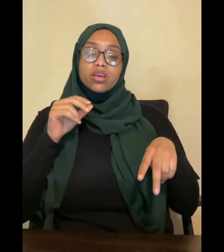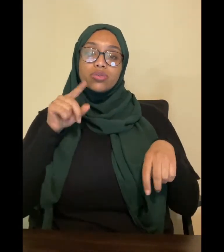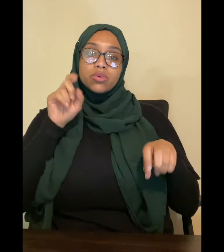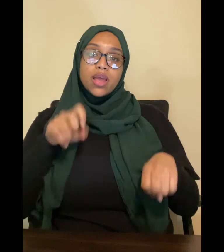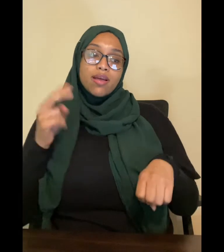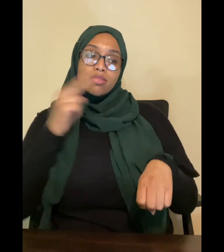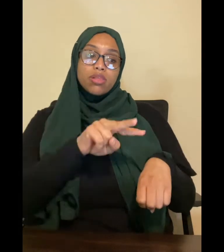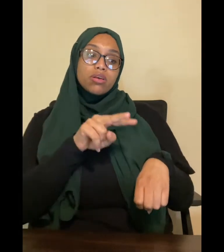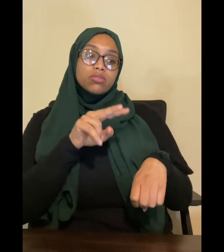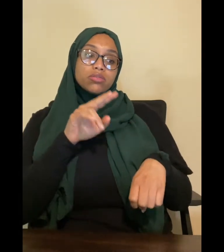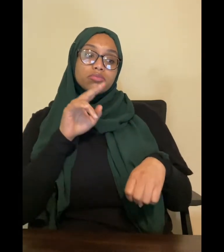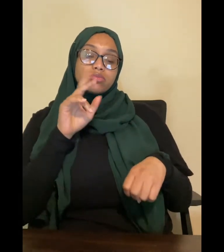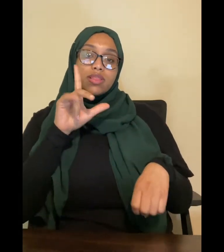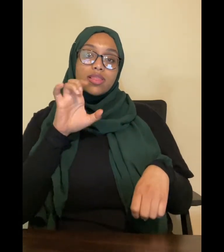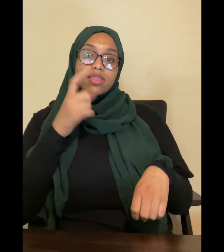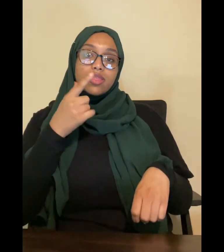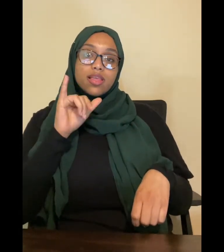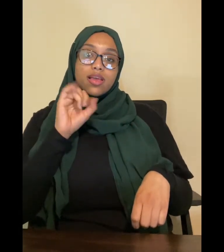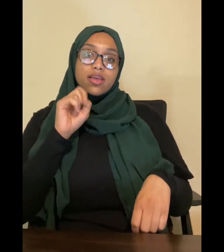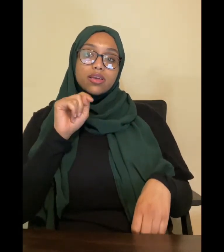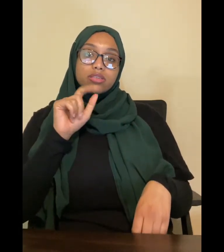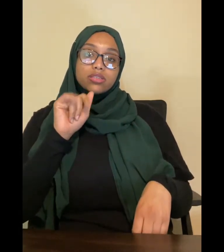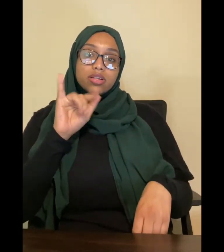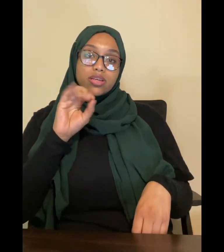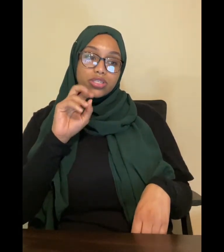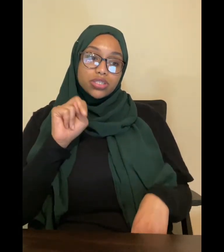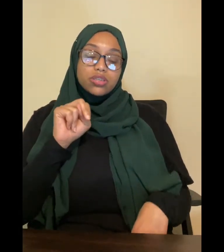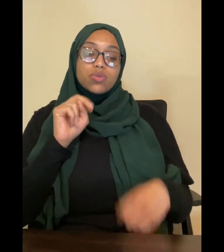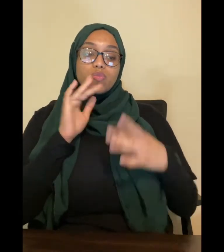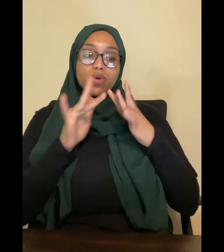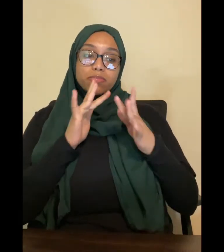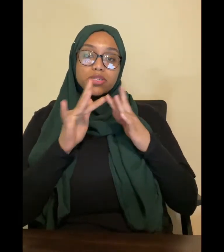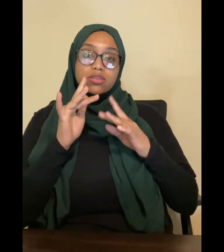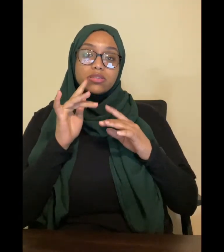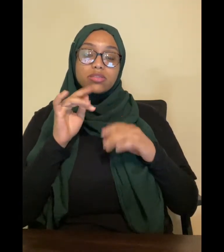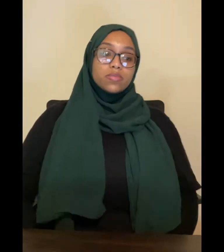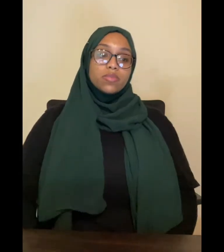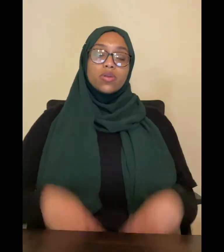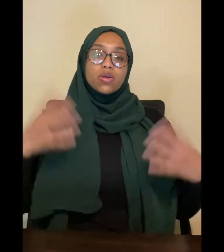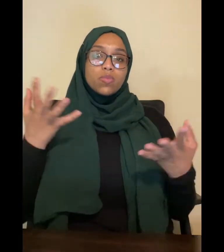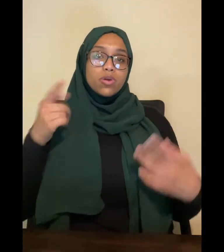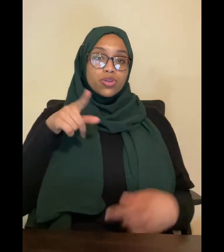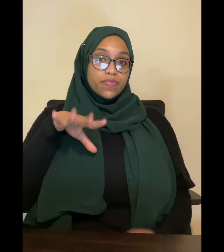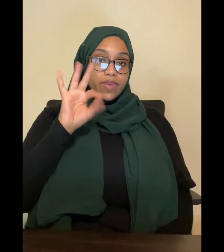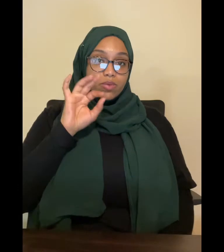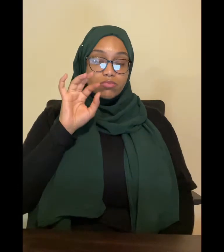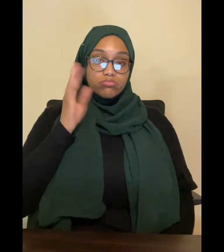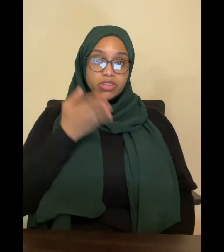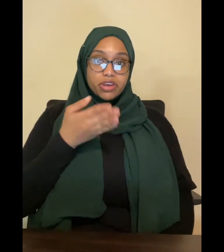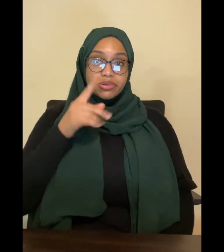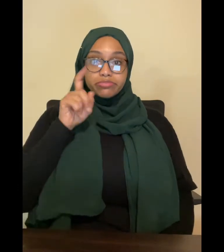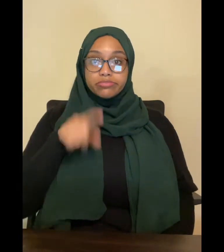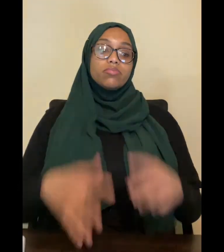can go over and you go into the legislative website, and the federal level it's